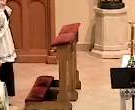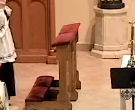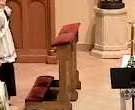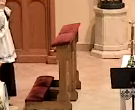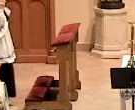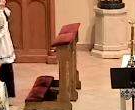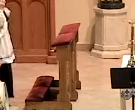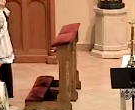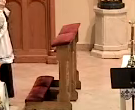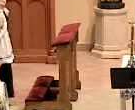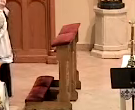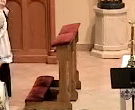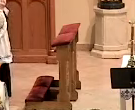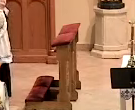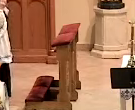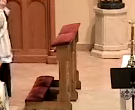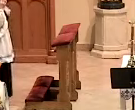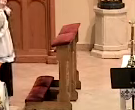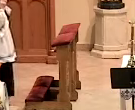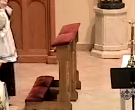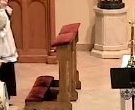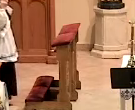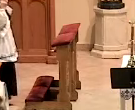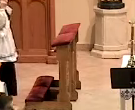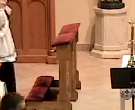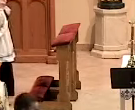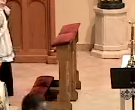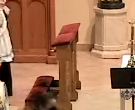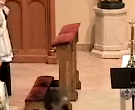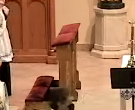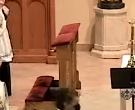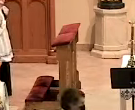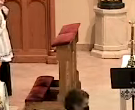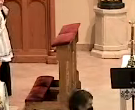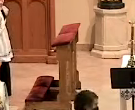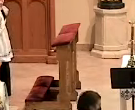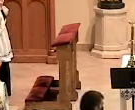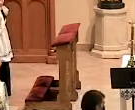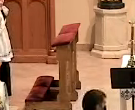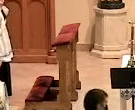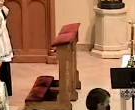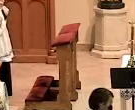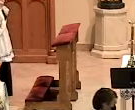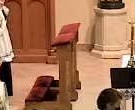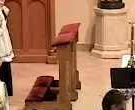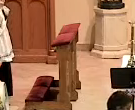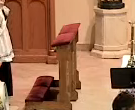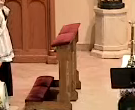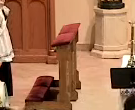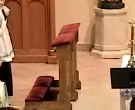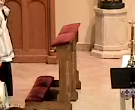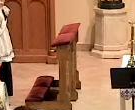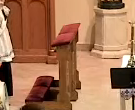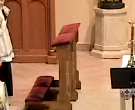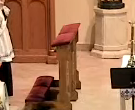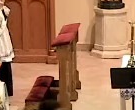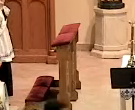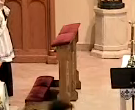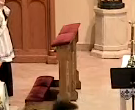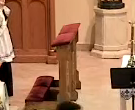nurture growing and create our world